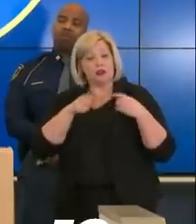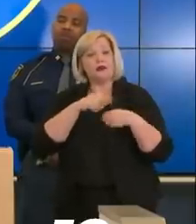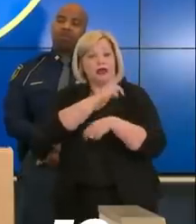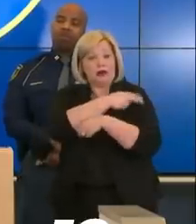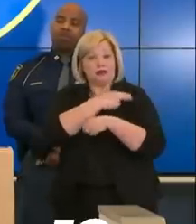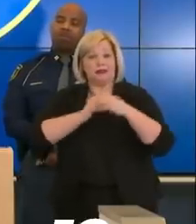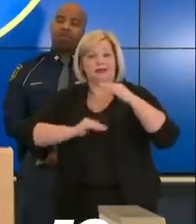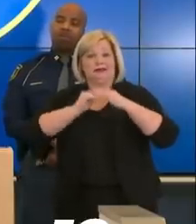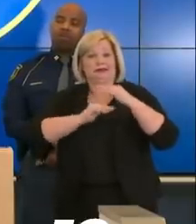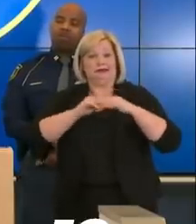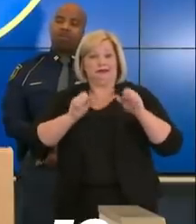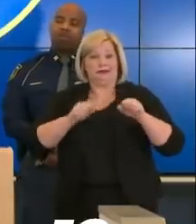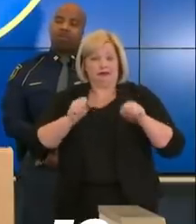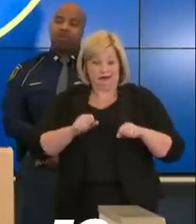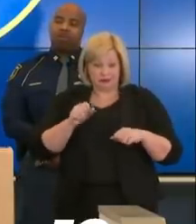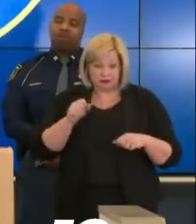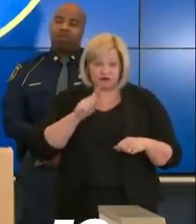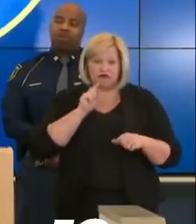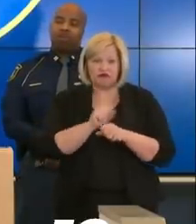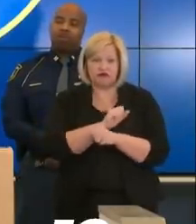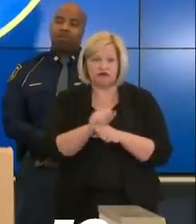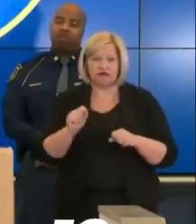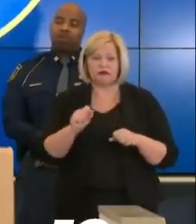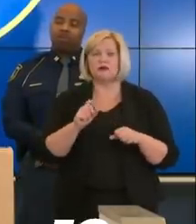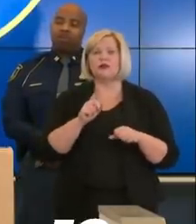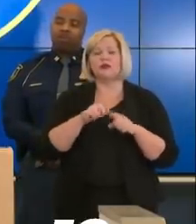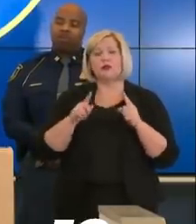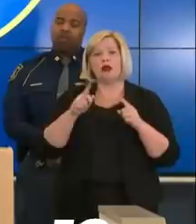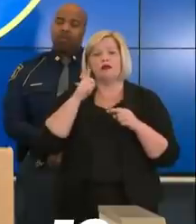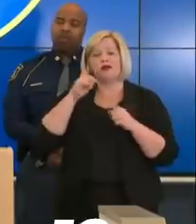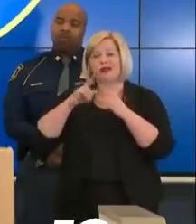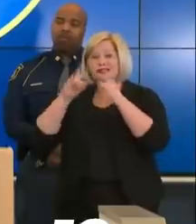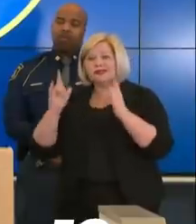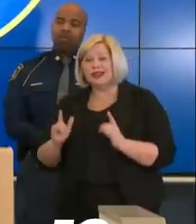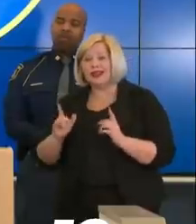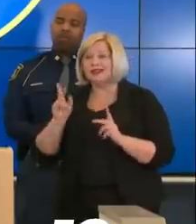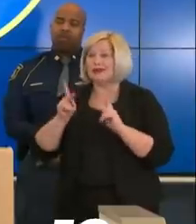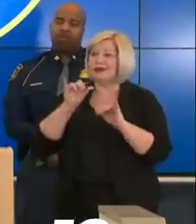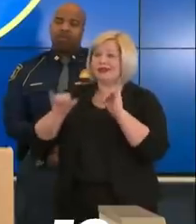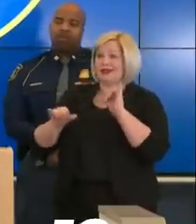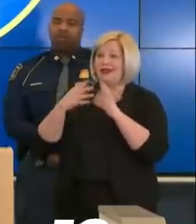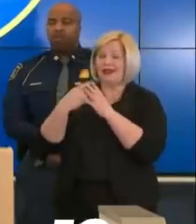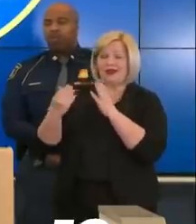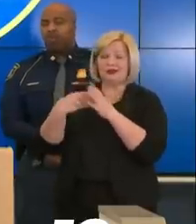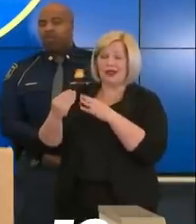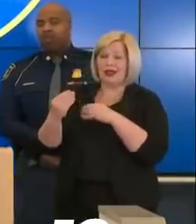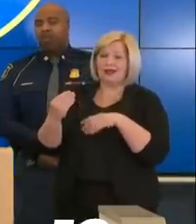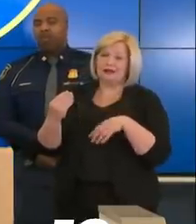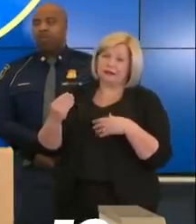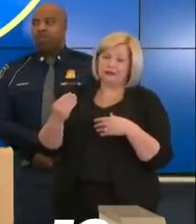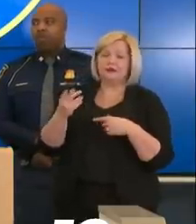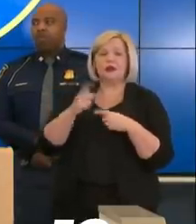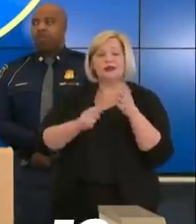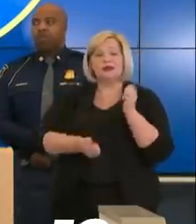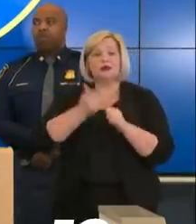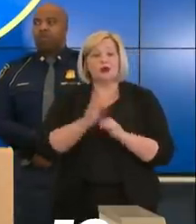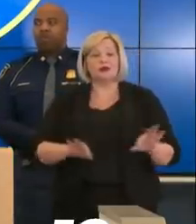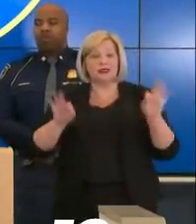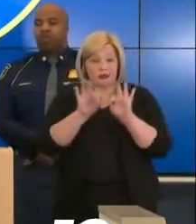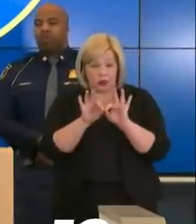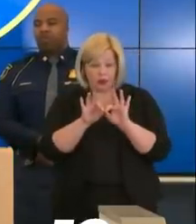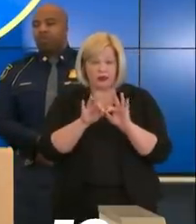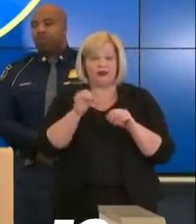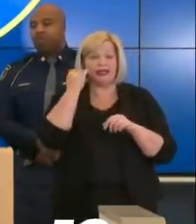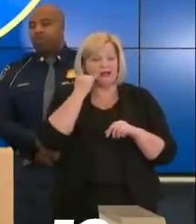hospital capacity, certainly. As far as the tents and people being outside, what's most important is that people who may have